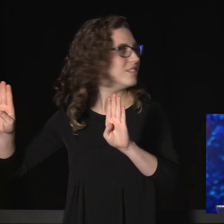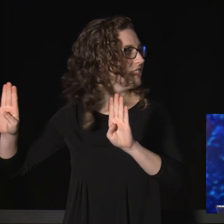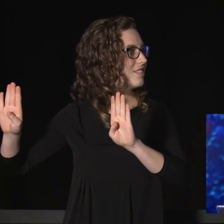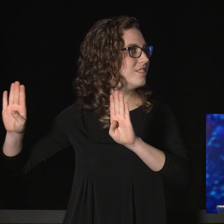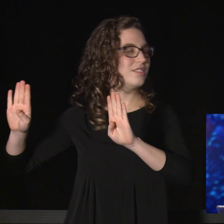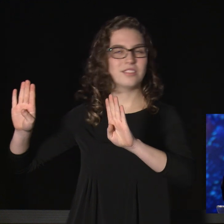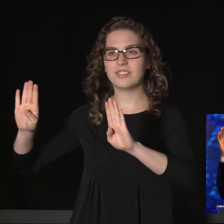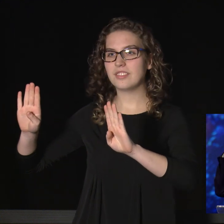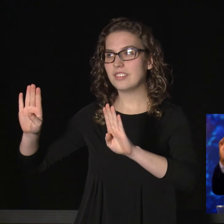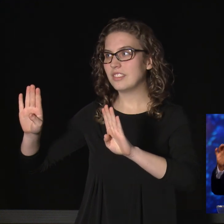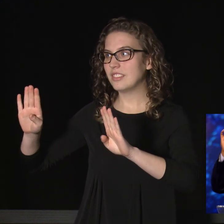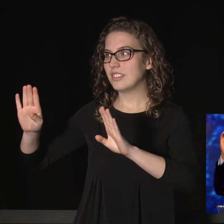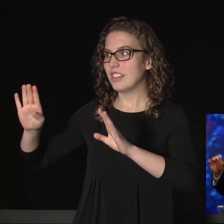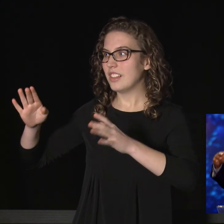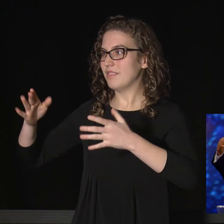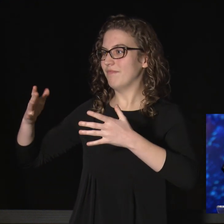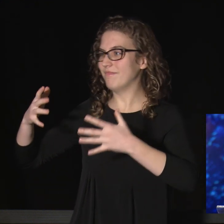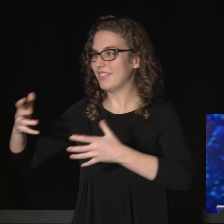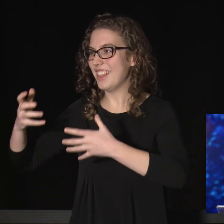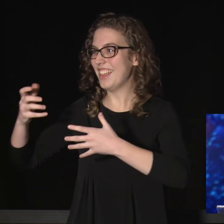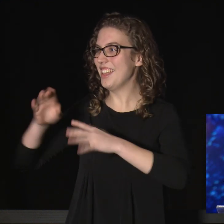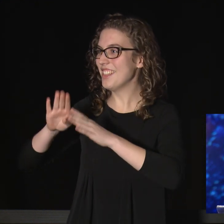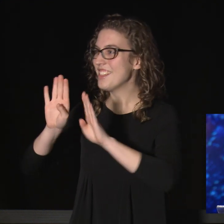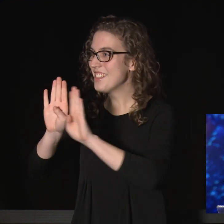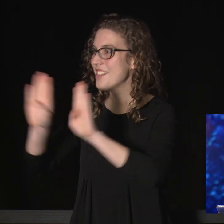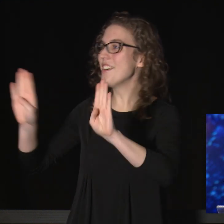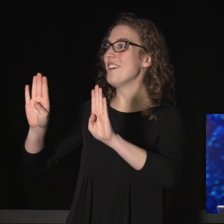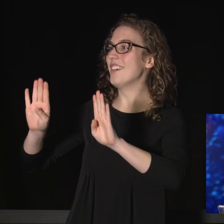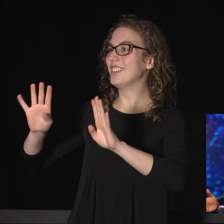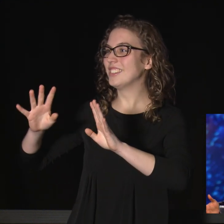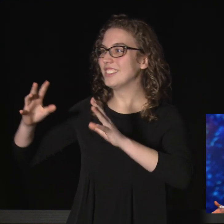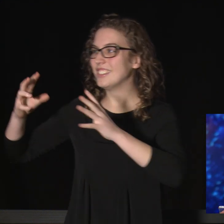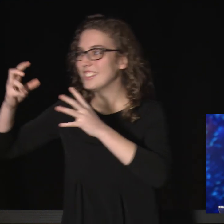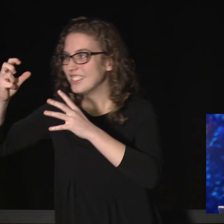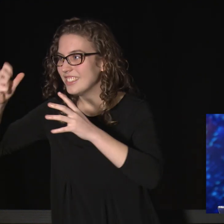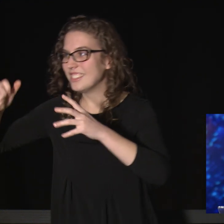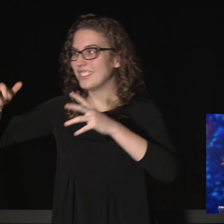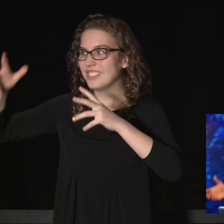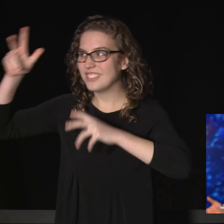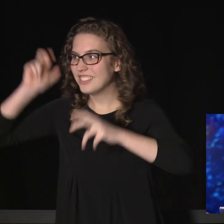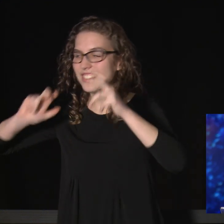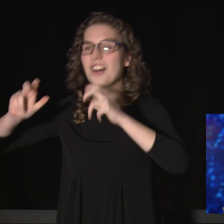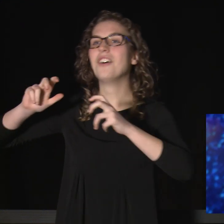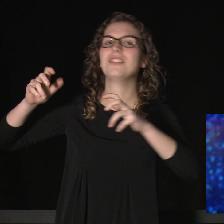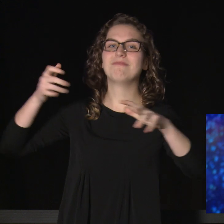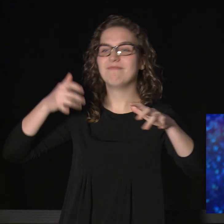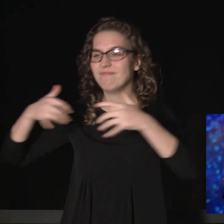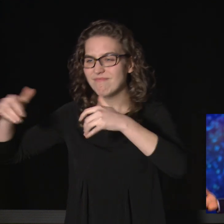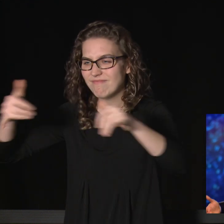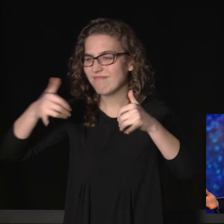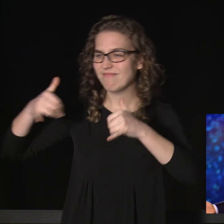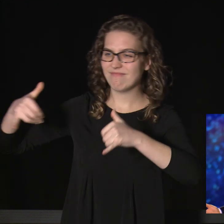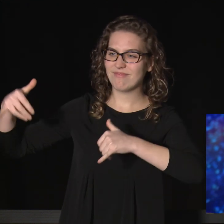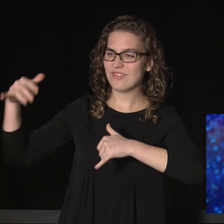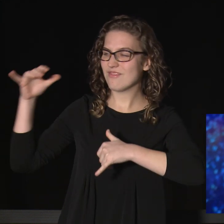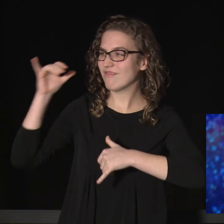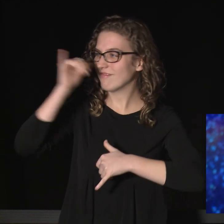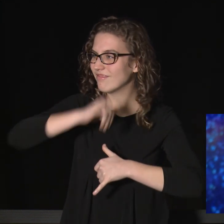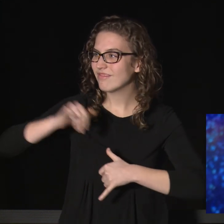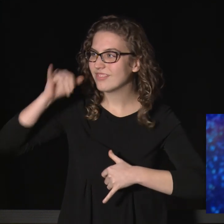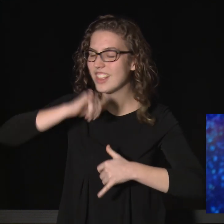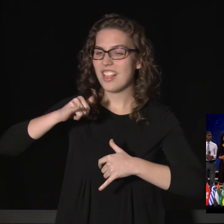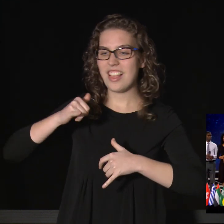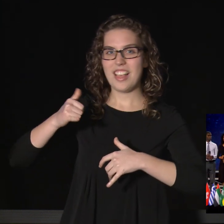There is peanut butter and jelly sandwich crust on the floor that I have to step over just to make it inside of